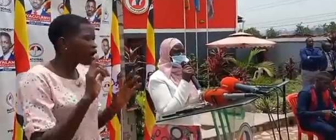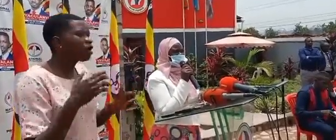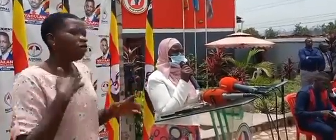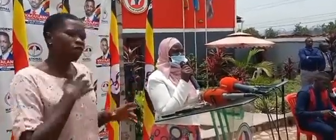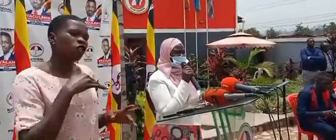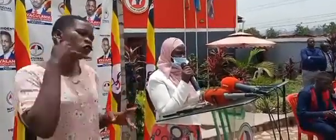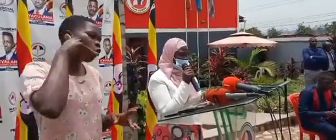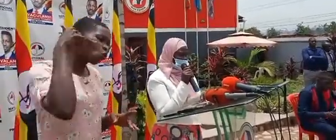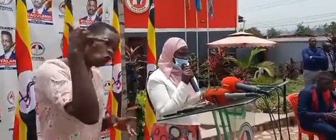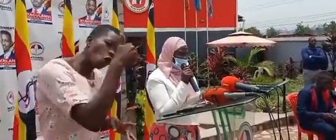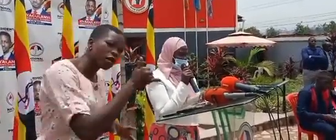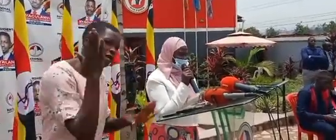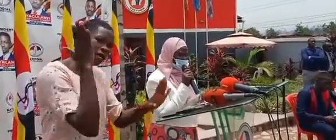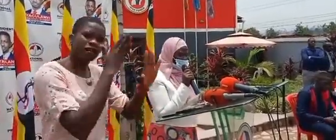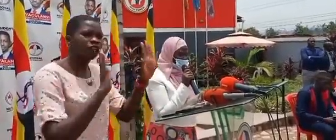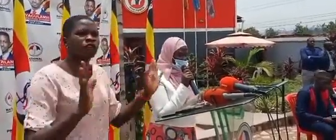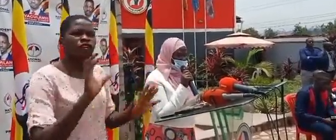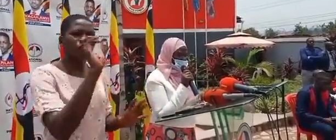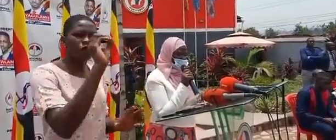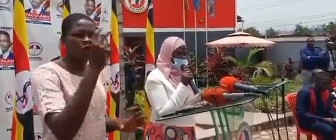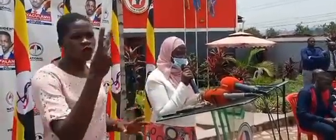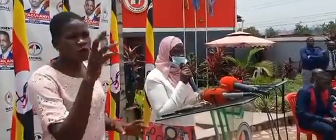sente. It's an office line.